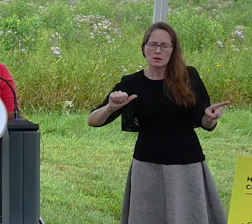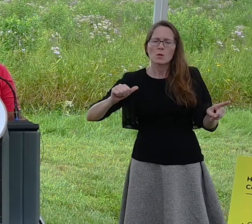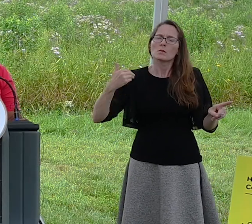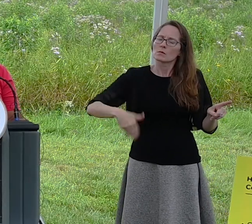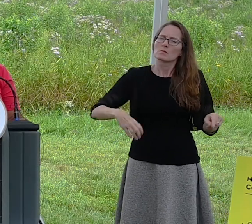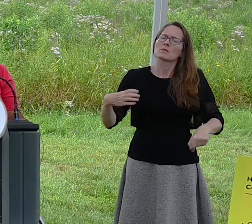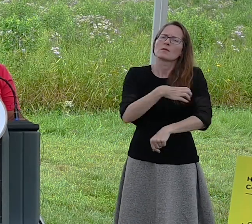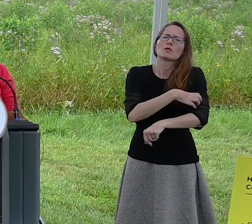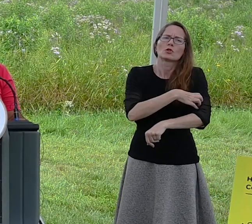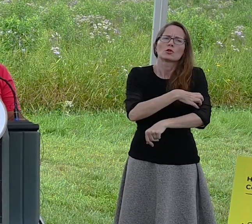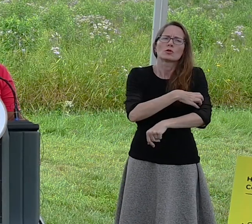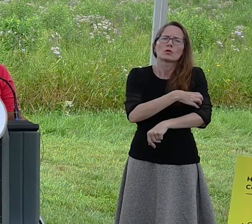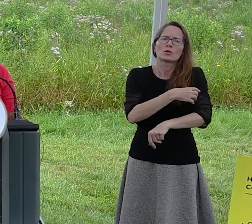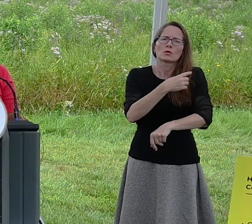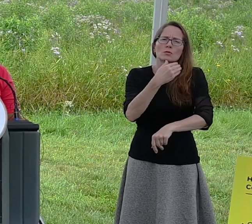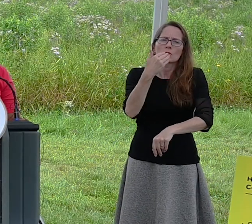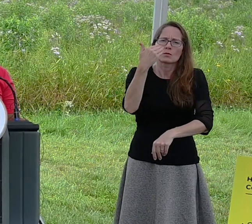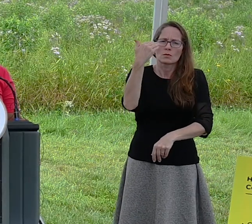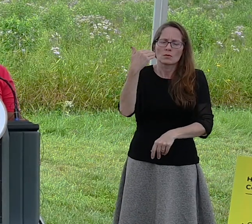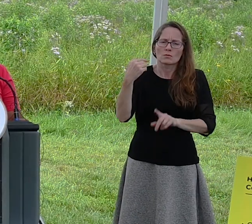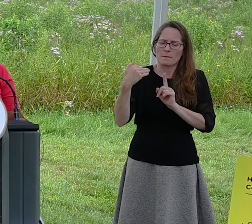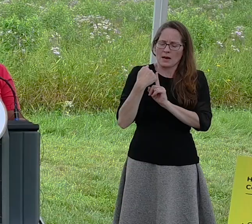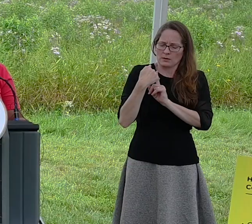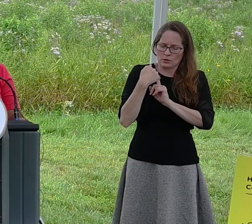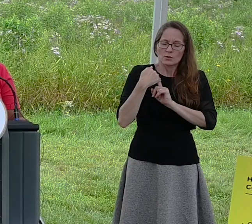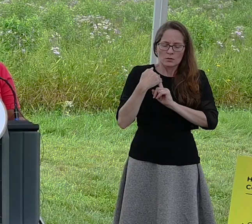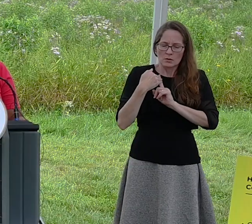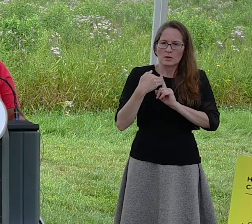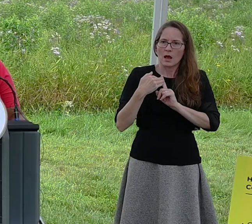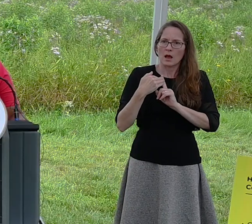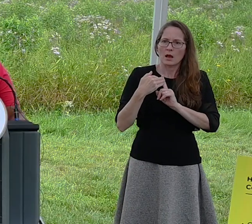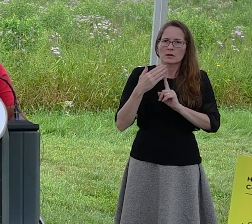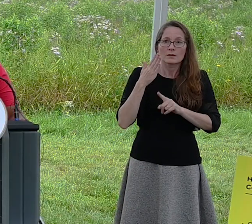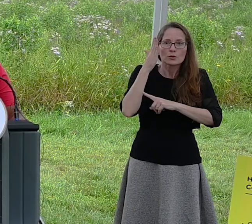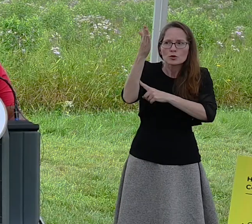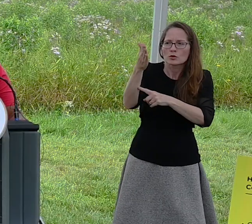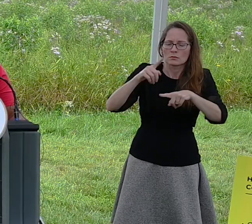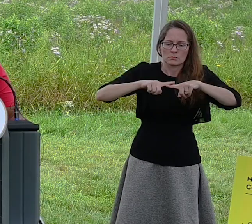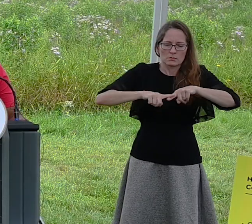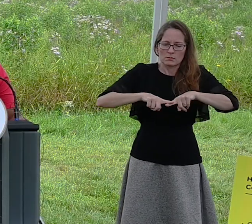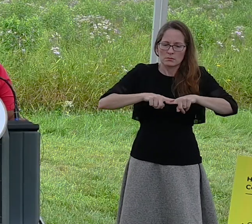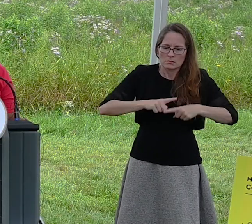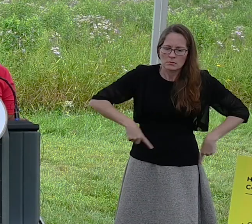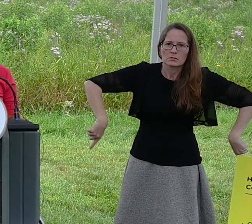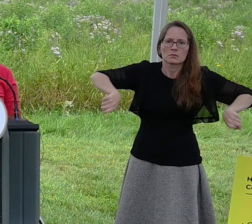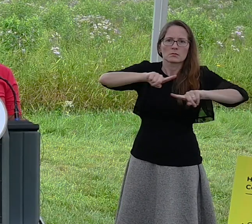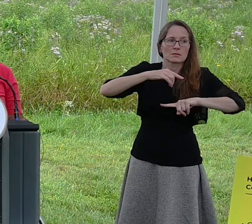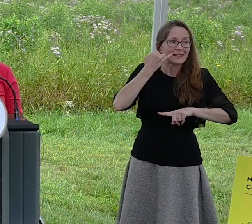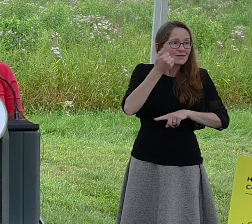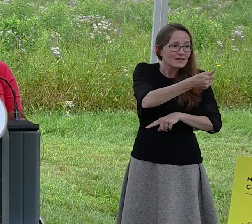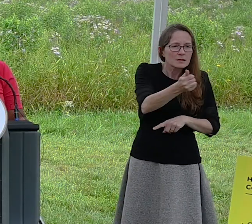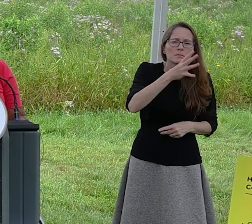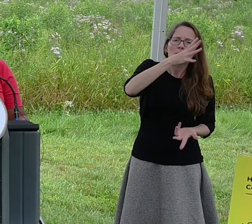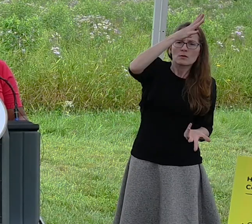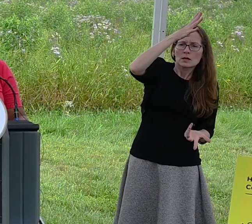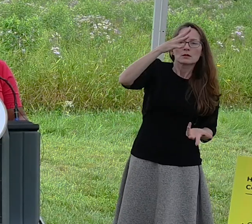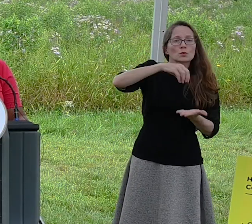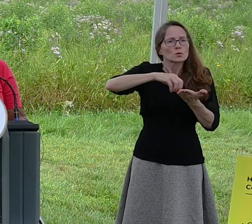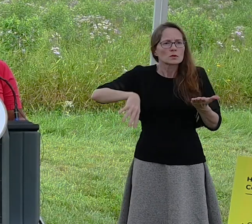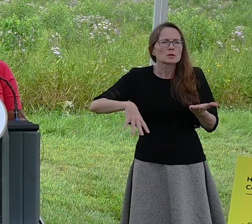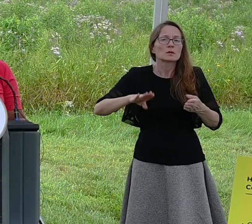our environment starts with each and every one of us. Whether you're a parent, a student, or a business